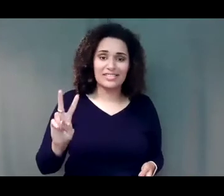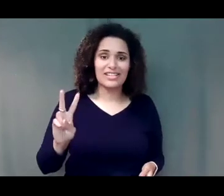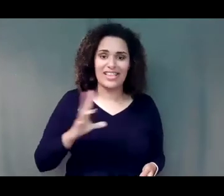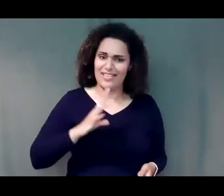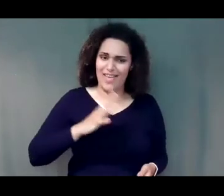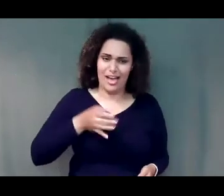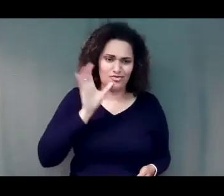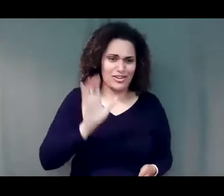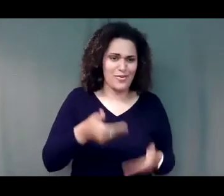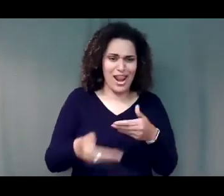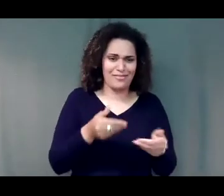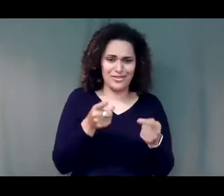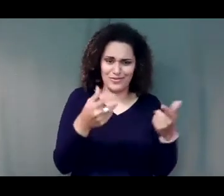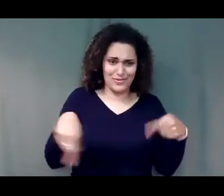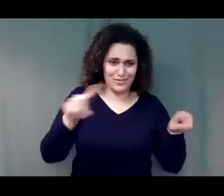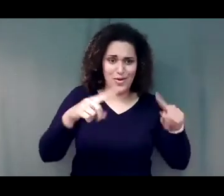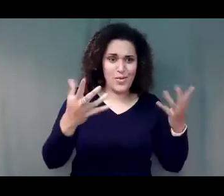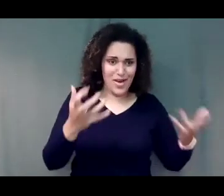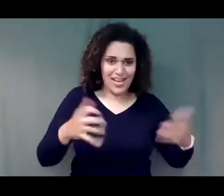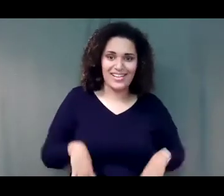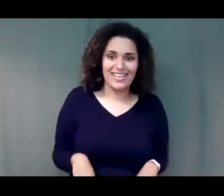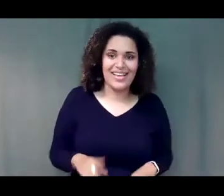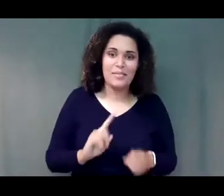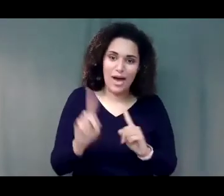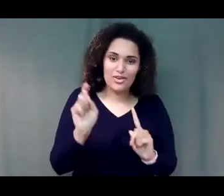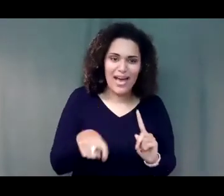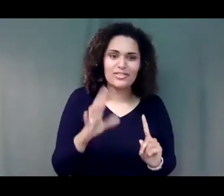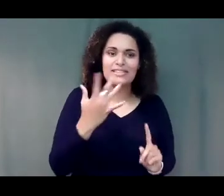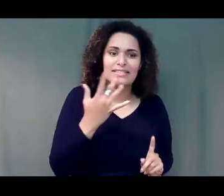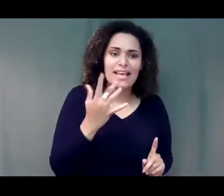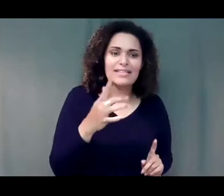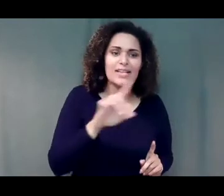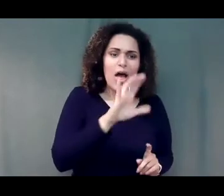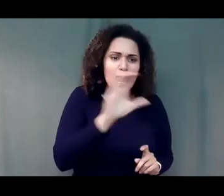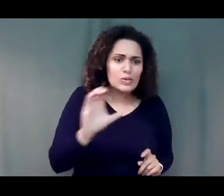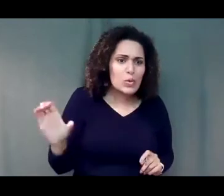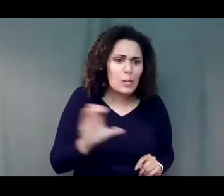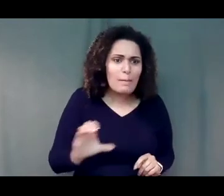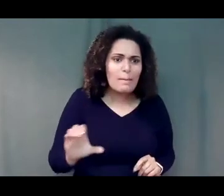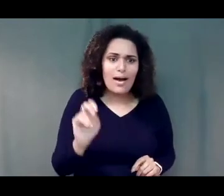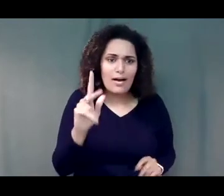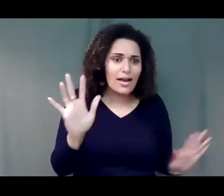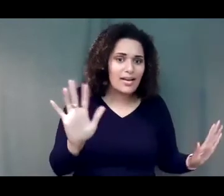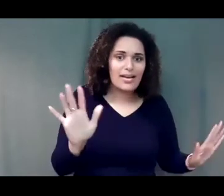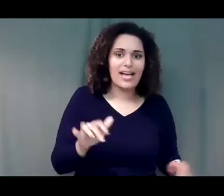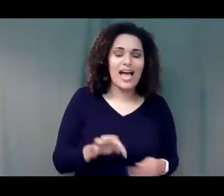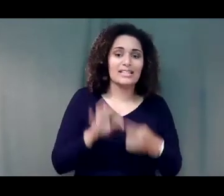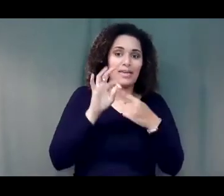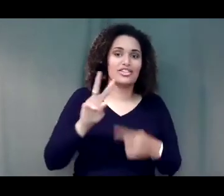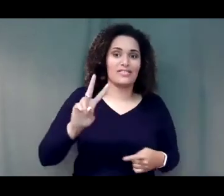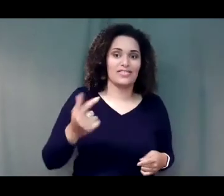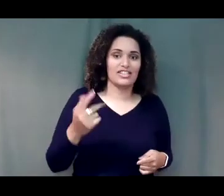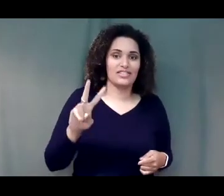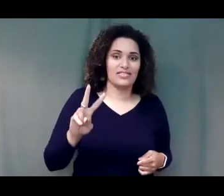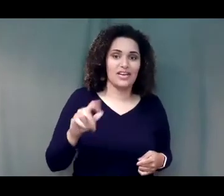you want. But you have to give the rest of us a taste on the Zoom. Yeah, exactly. Especially the VGV, which